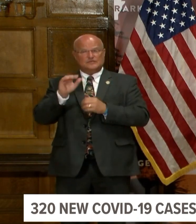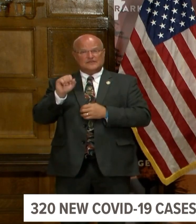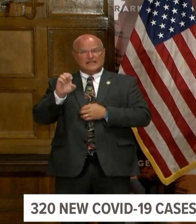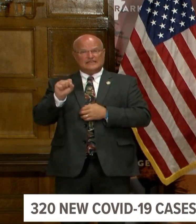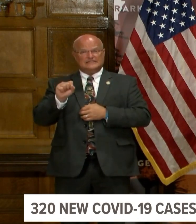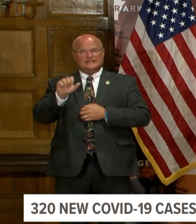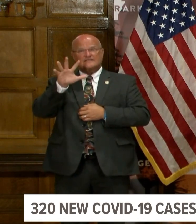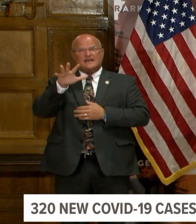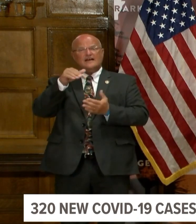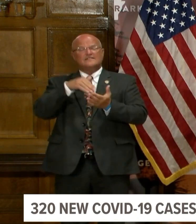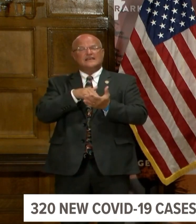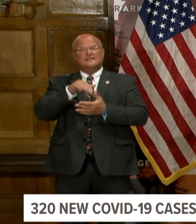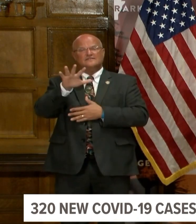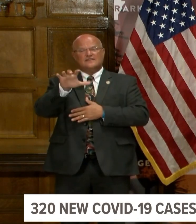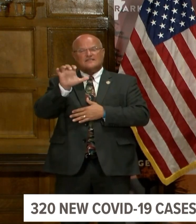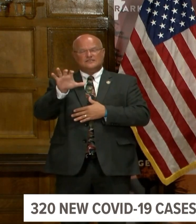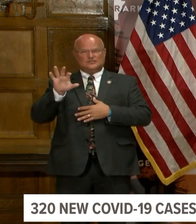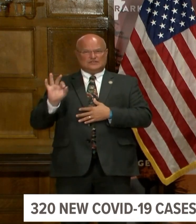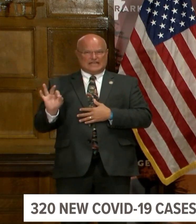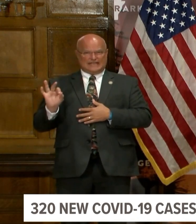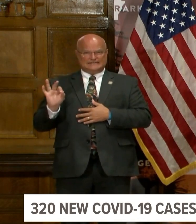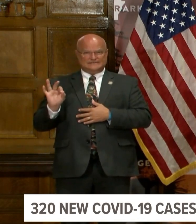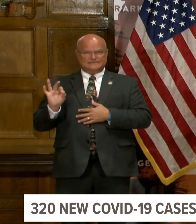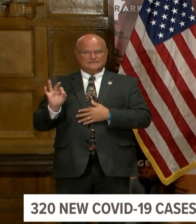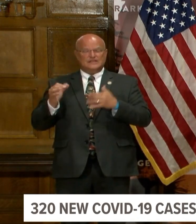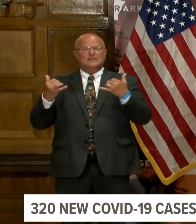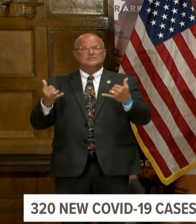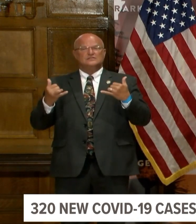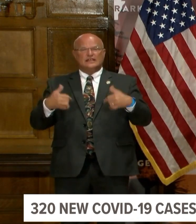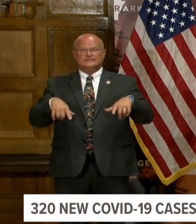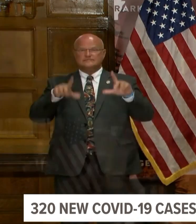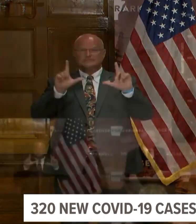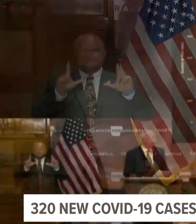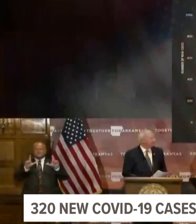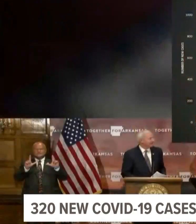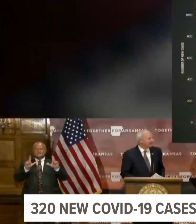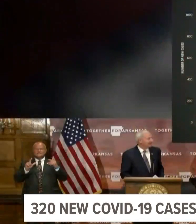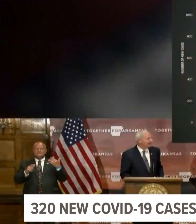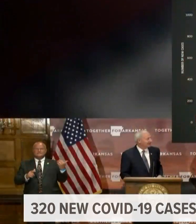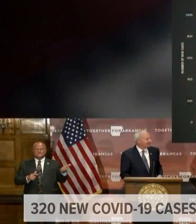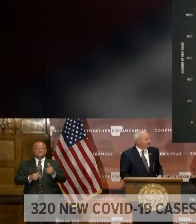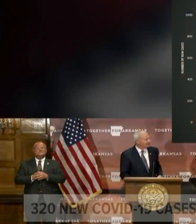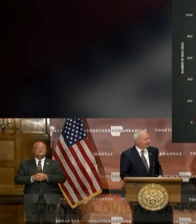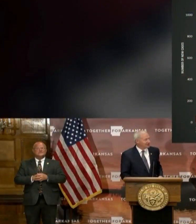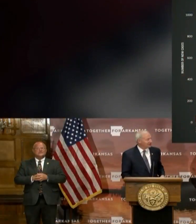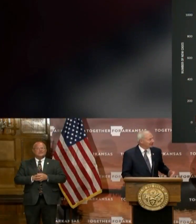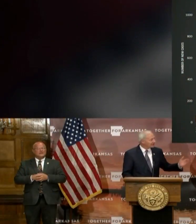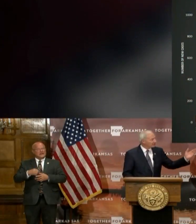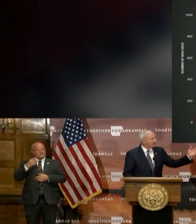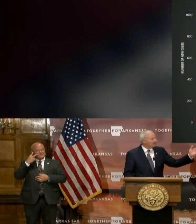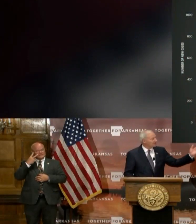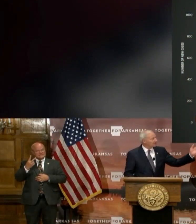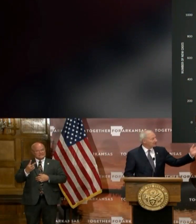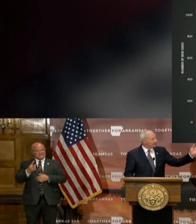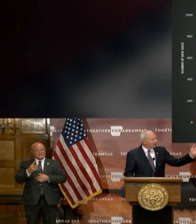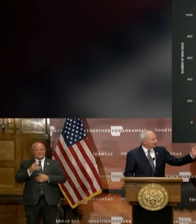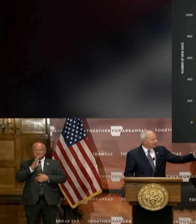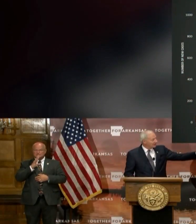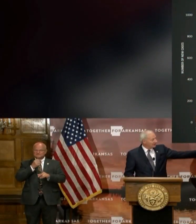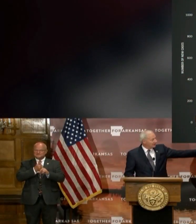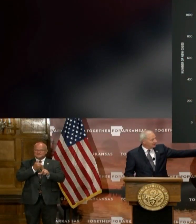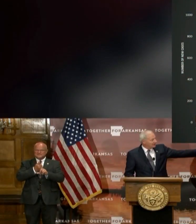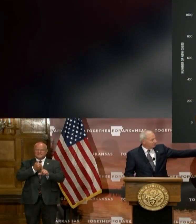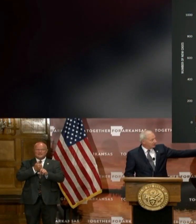cases of 5,509. And let's go through the flow here. As you can see, it speaks for